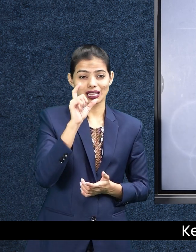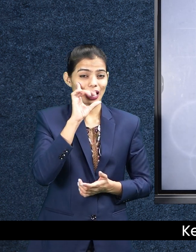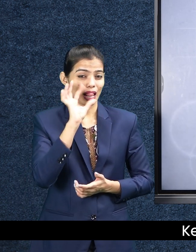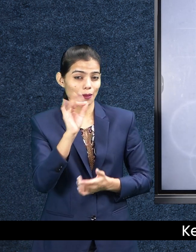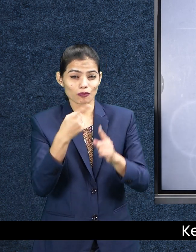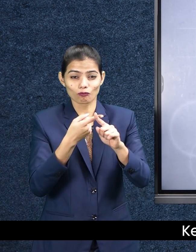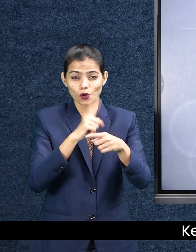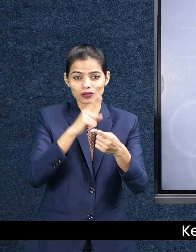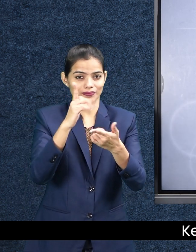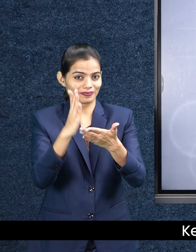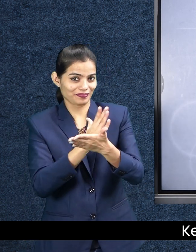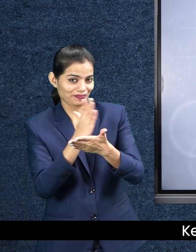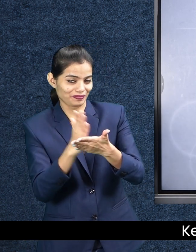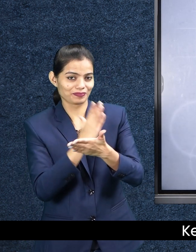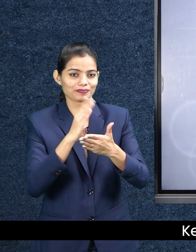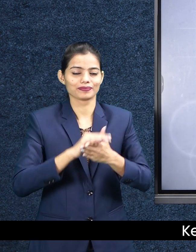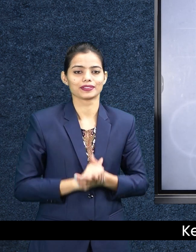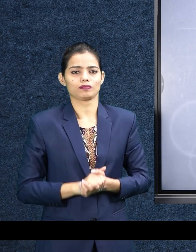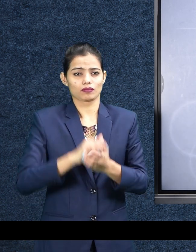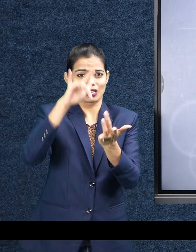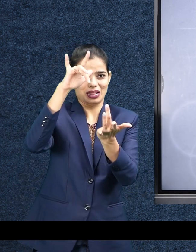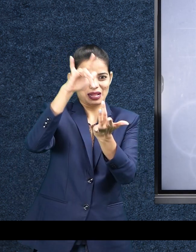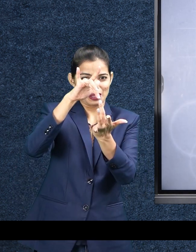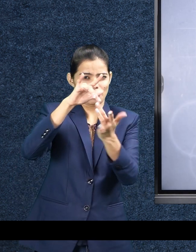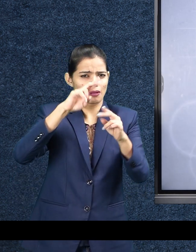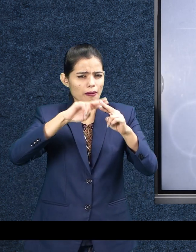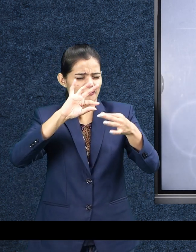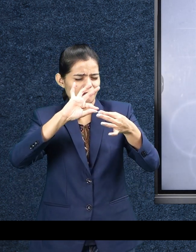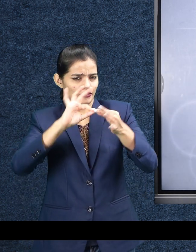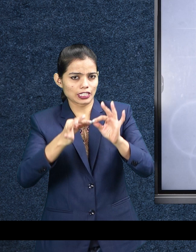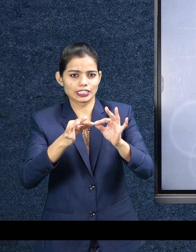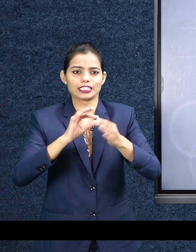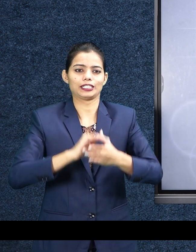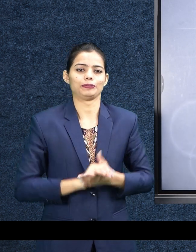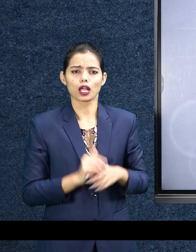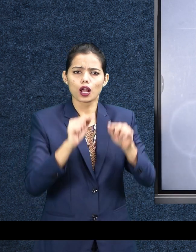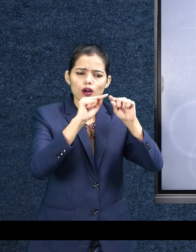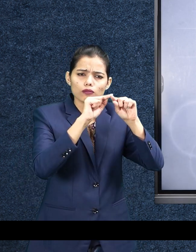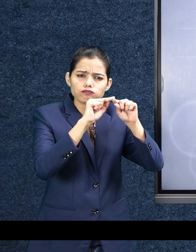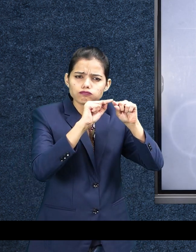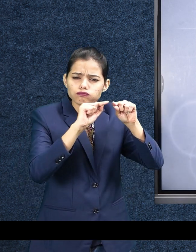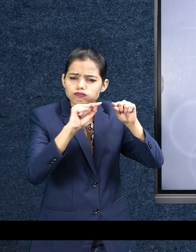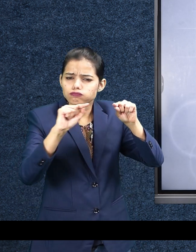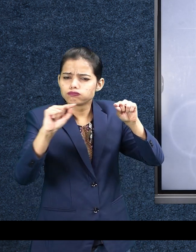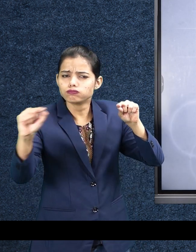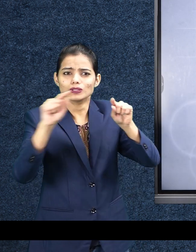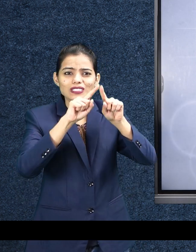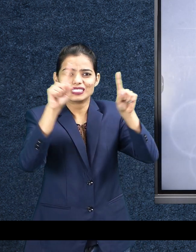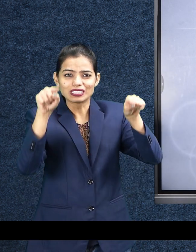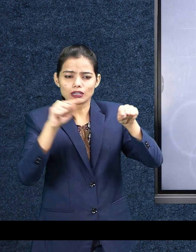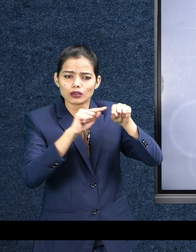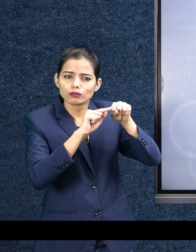Keywords from this lesson are midpoint formula, line segments,